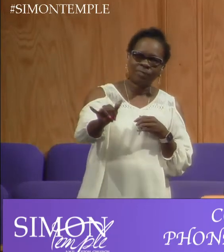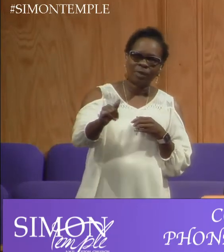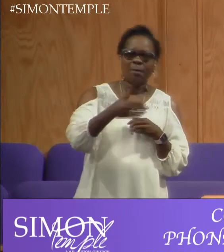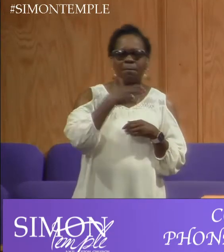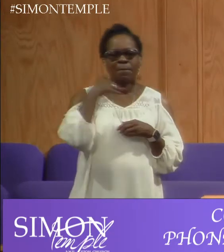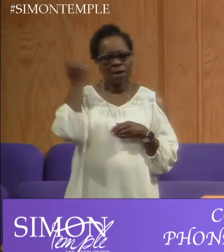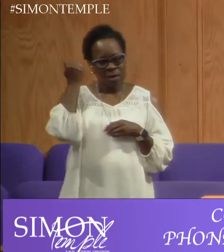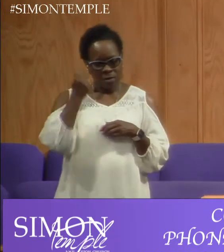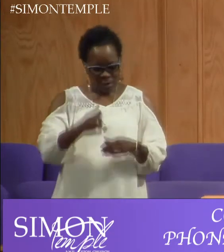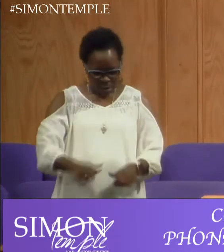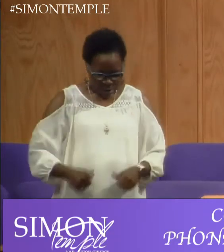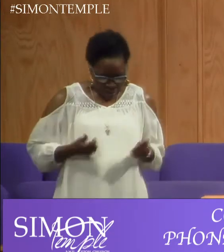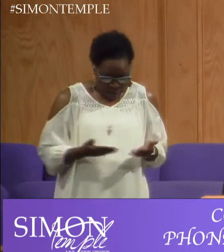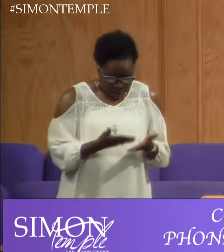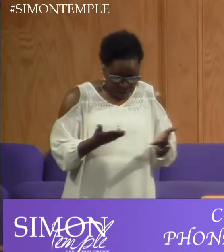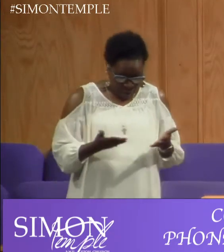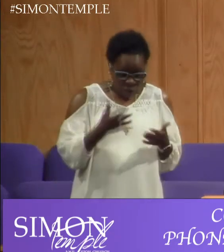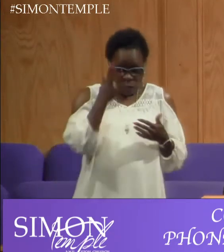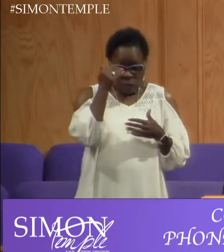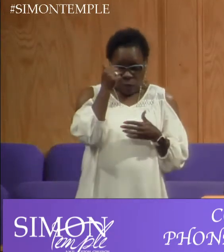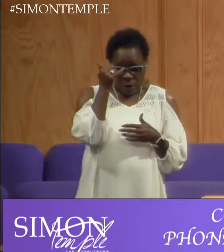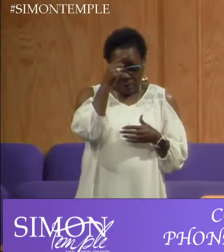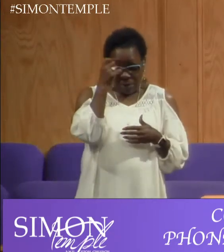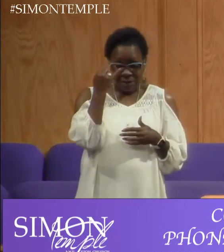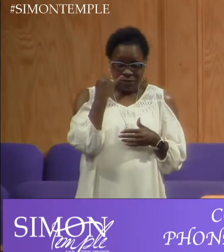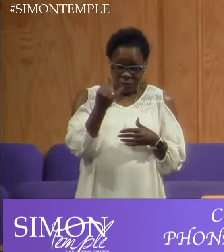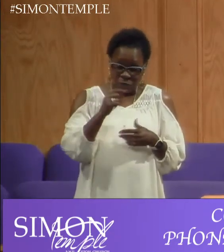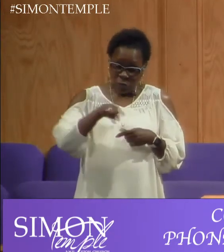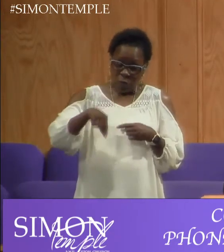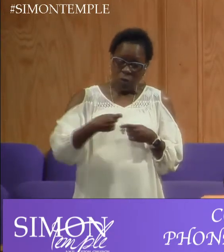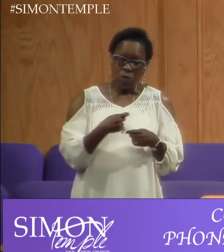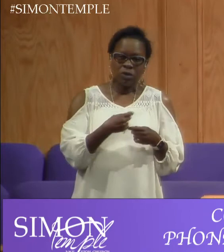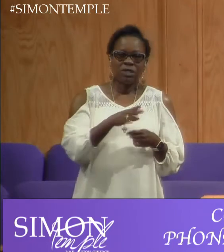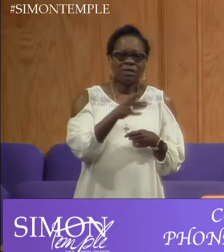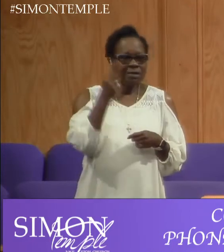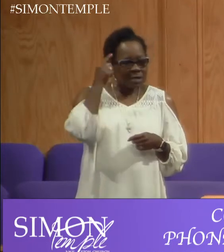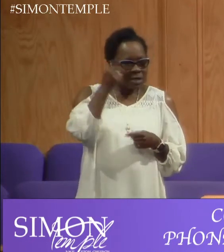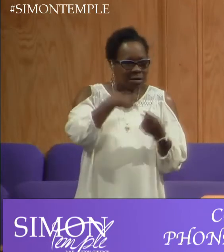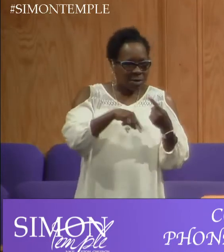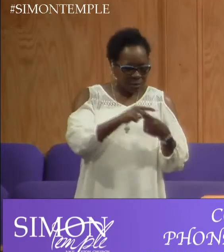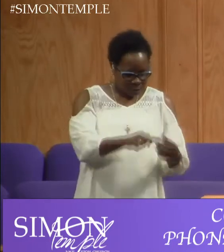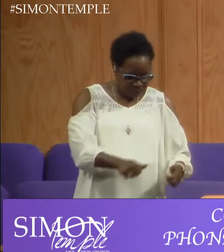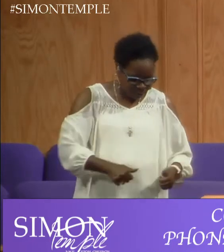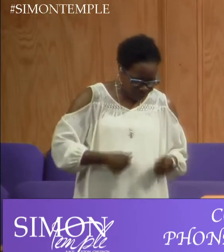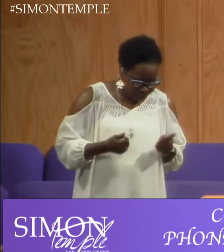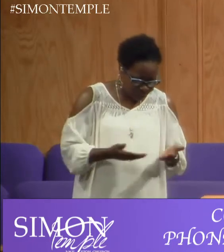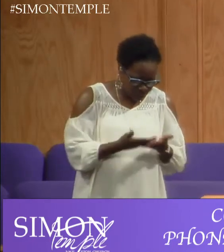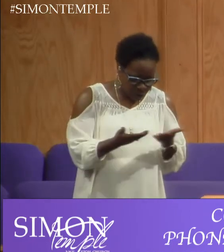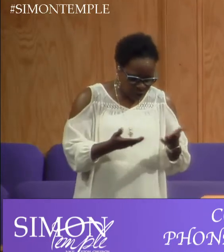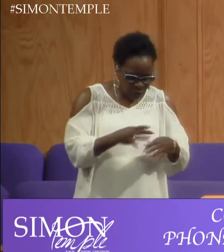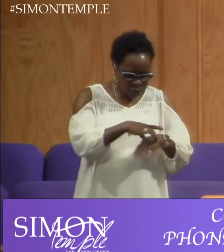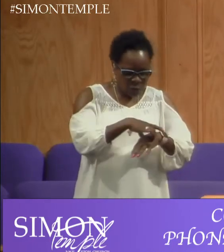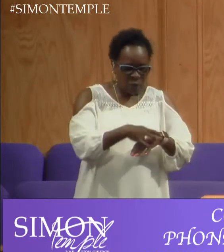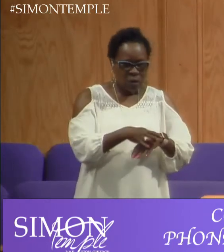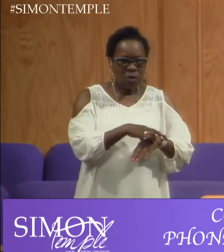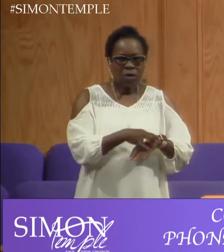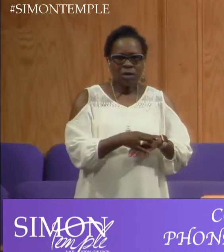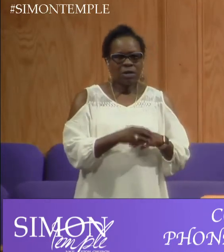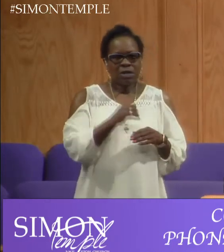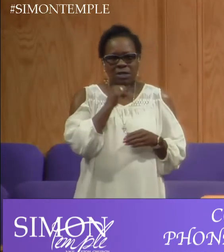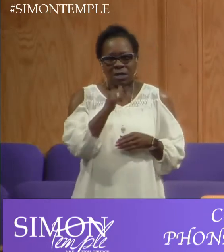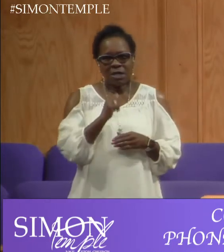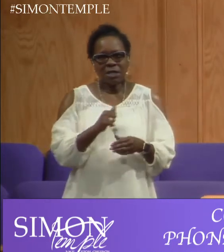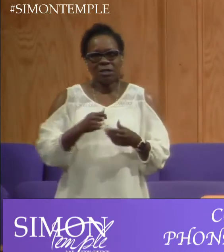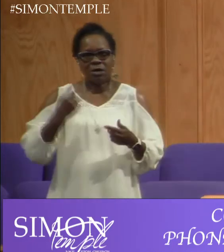because if you just deal with the life you have on this earth, you'll be here today, gone tomorrow, and there's no life after this. Not a life